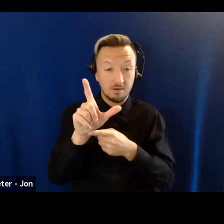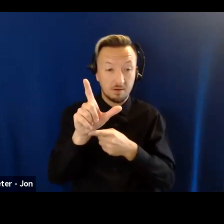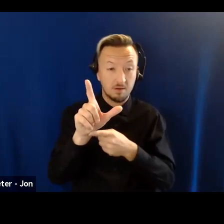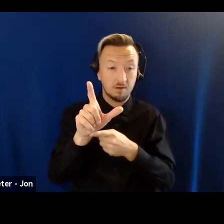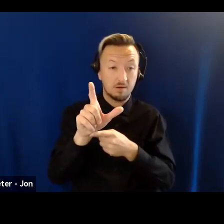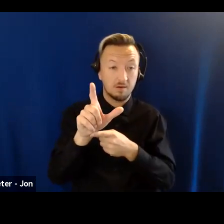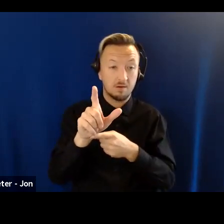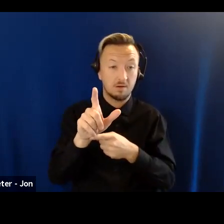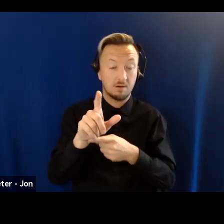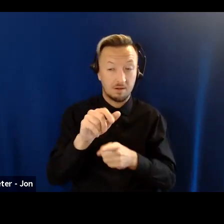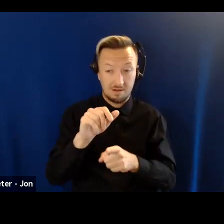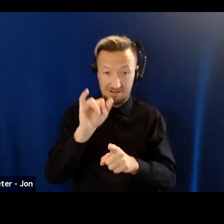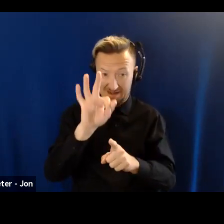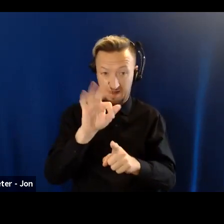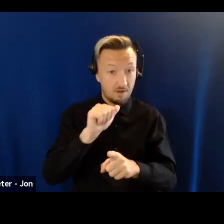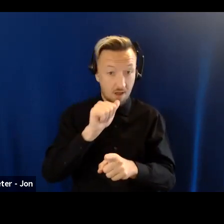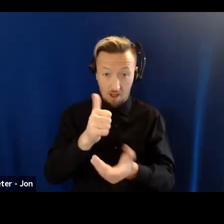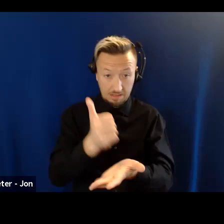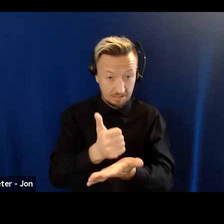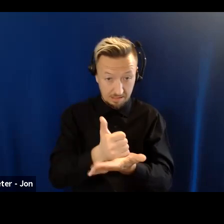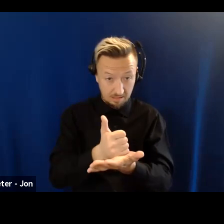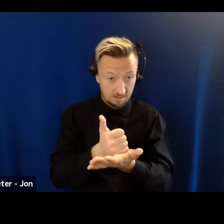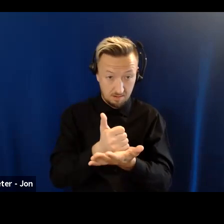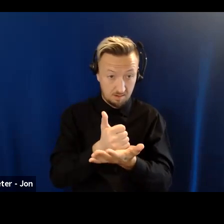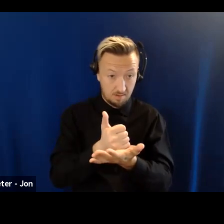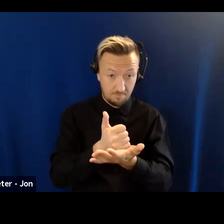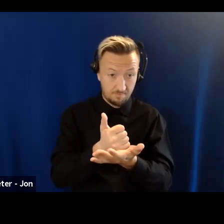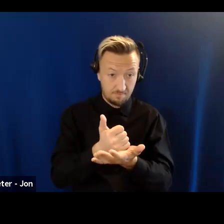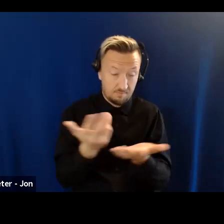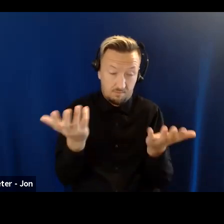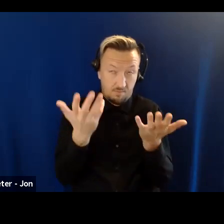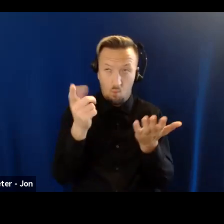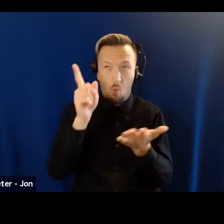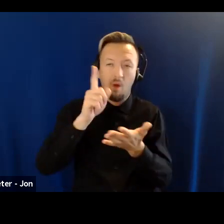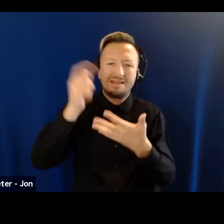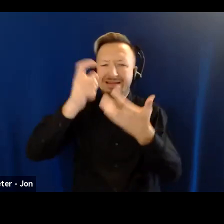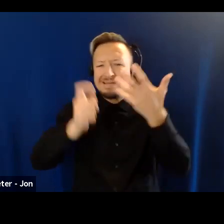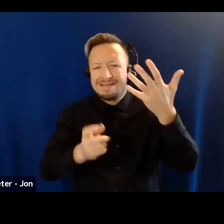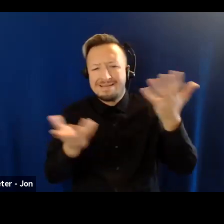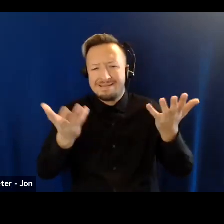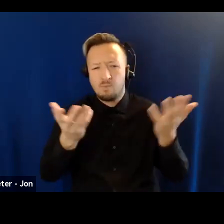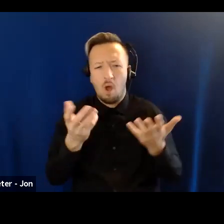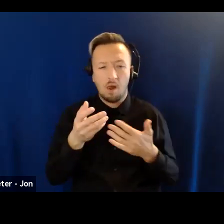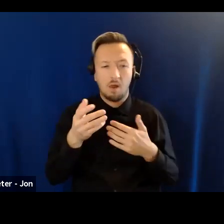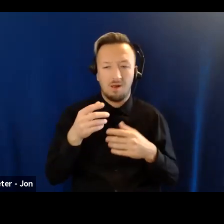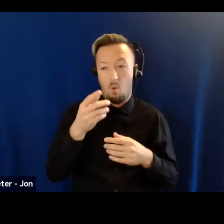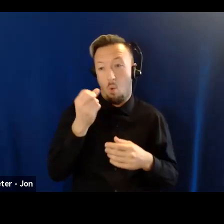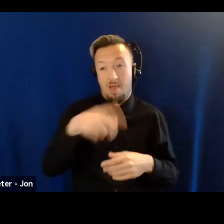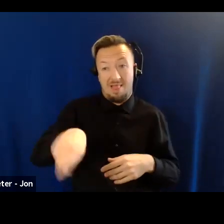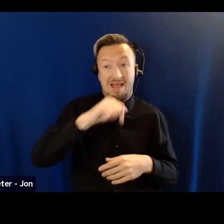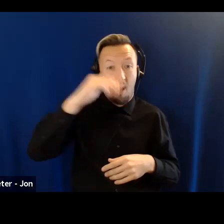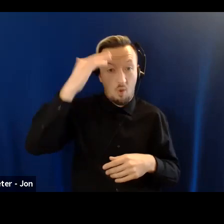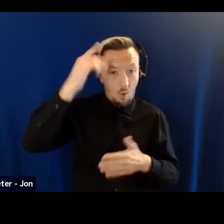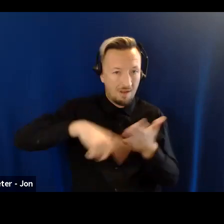person organizations did not assist with what needs to be done, well, they wouldn't know what it needs to be done.